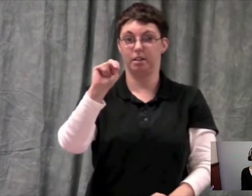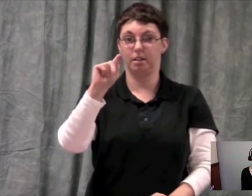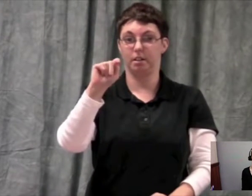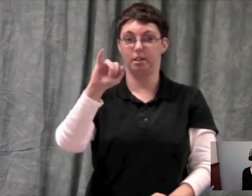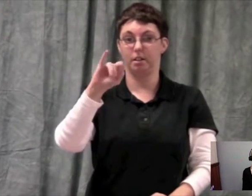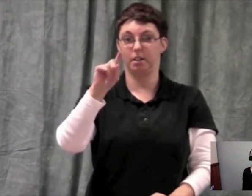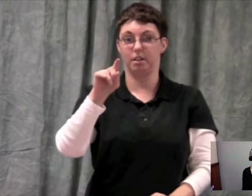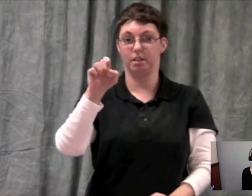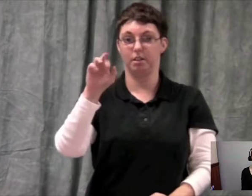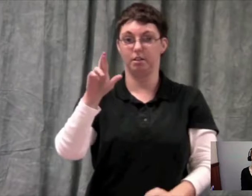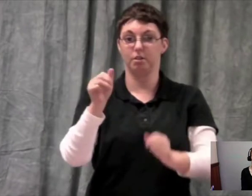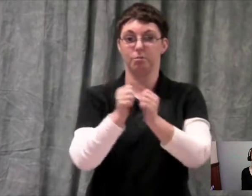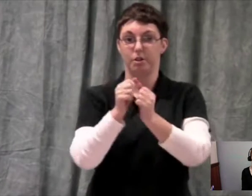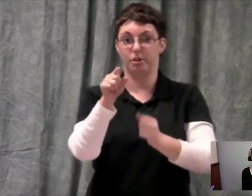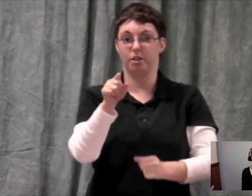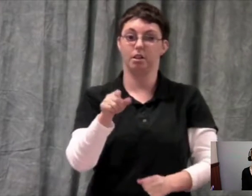with you at all times,